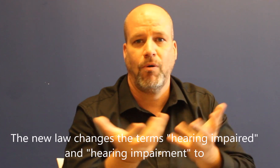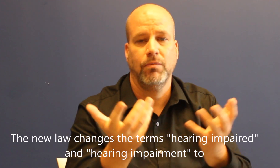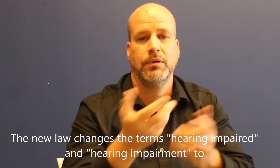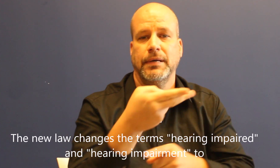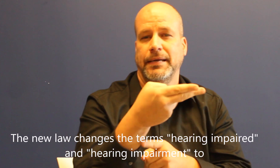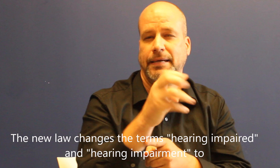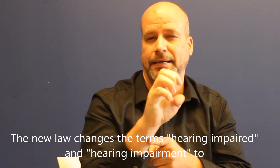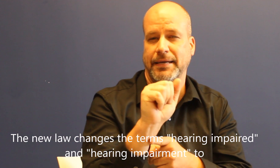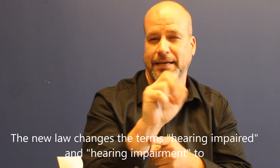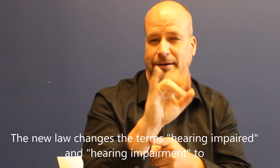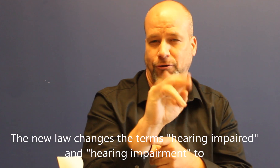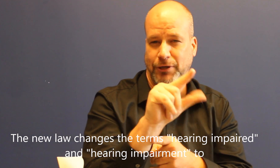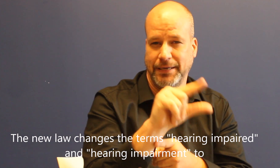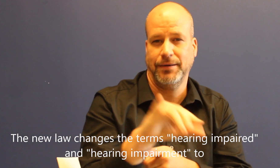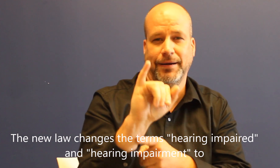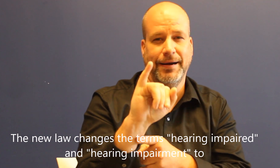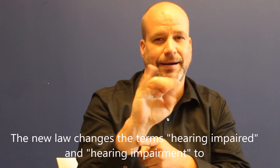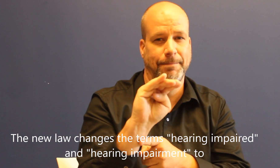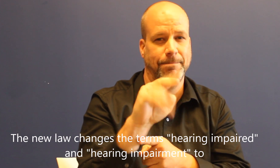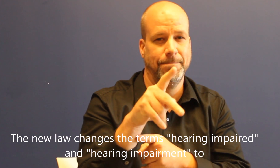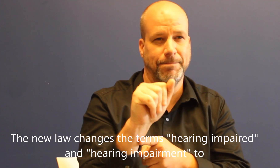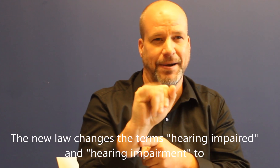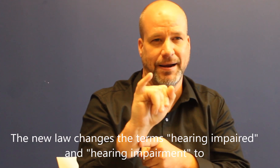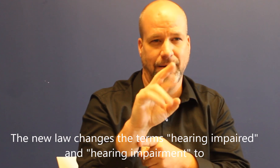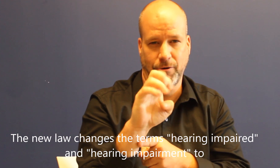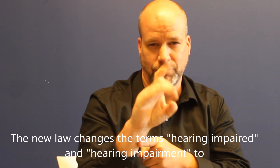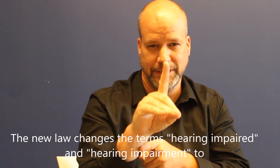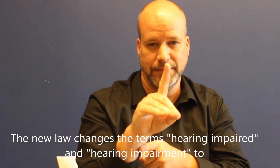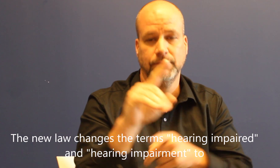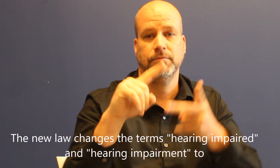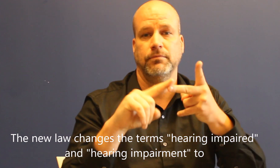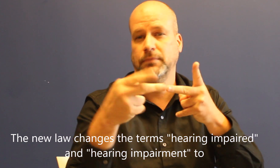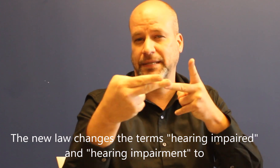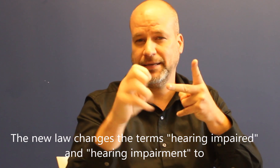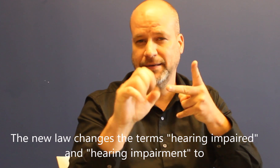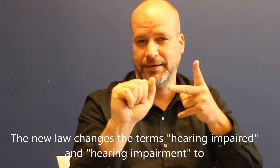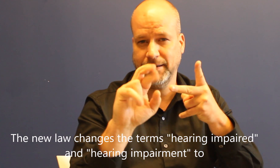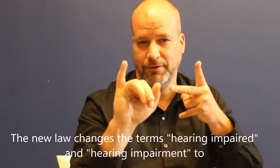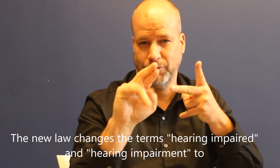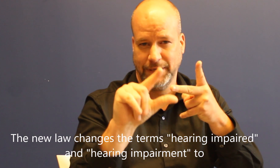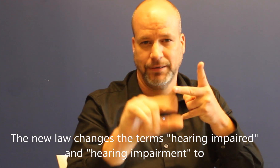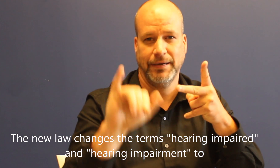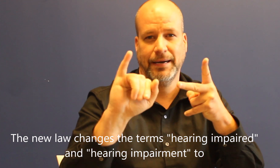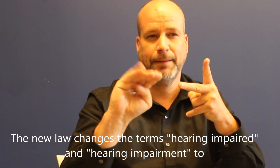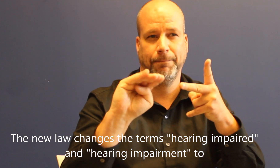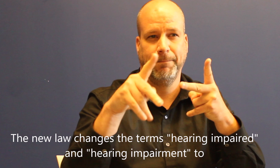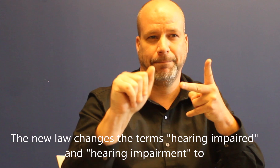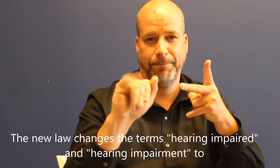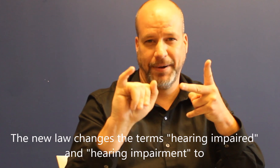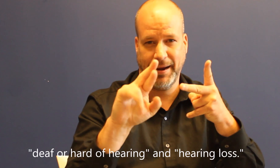The new law changes the terms hearing impaired and hearing impairment